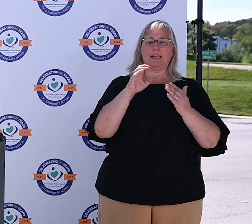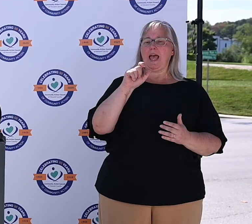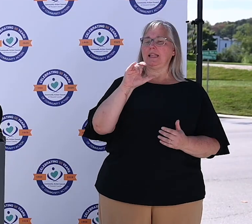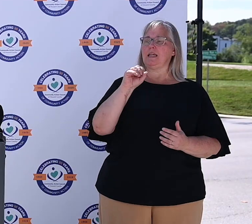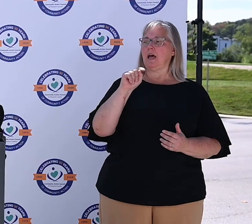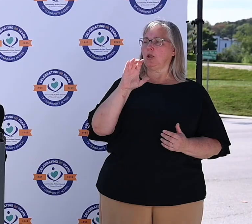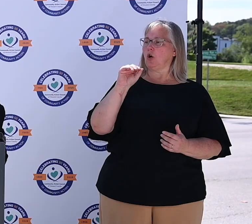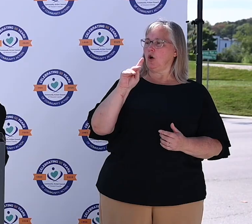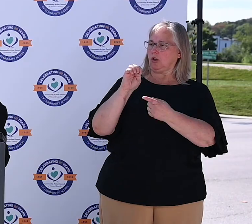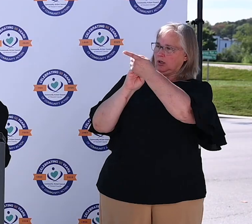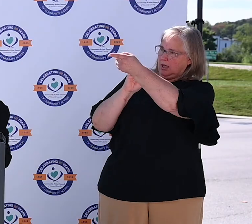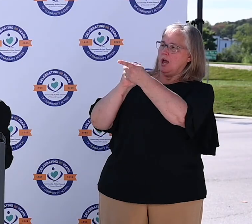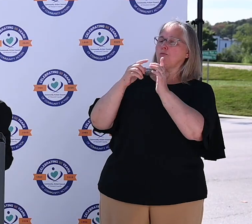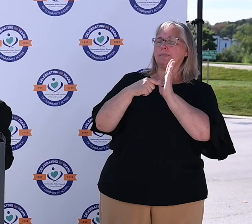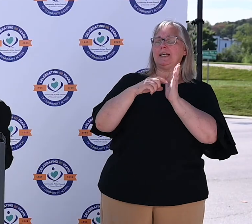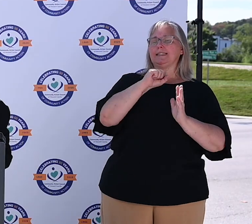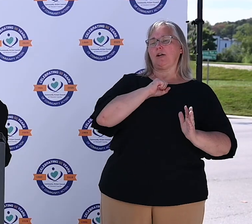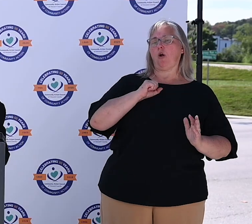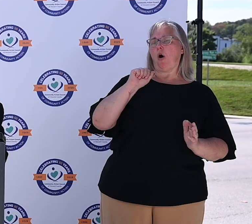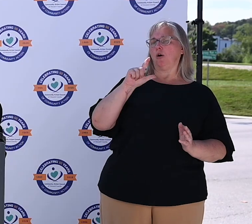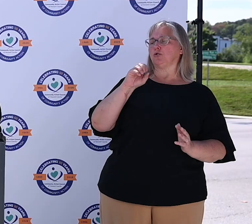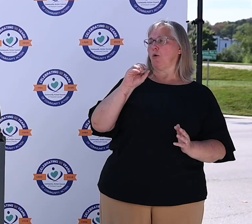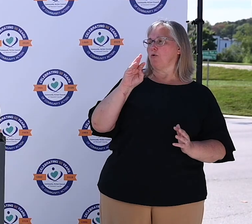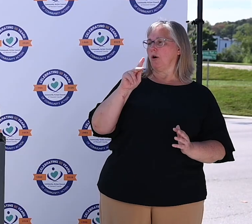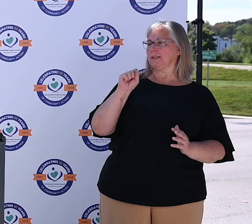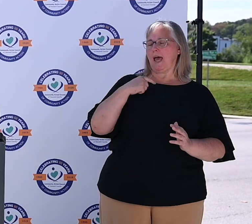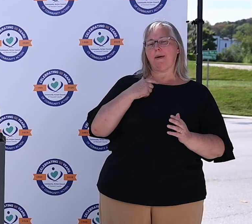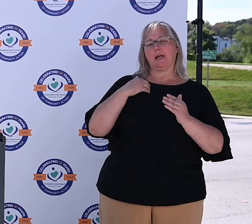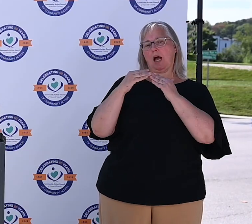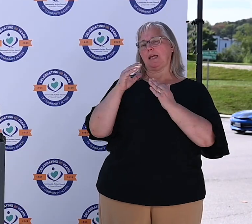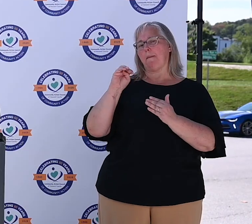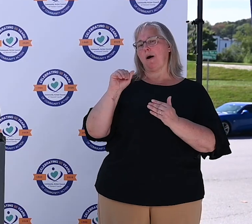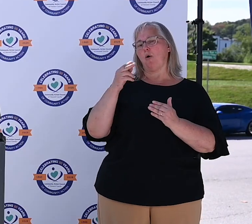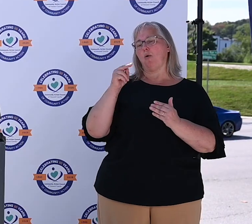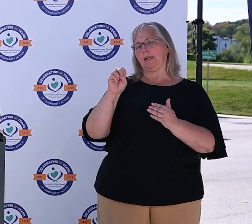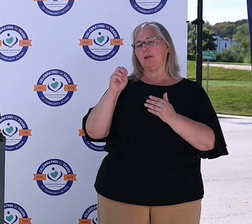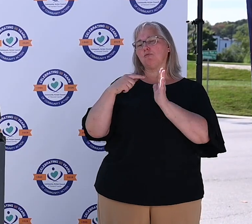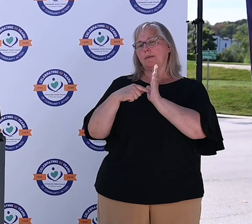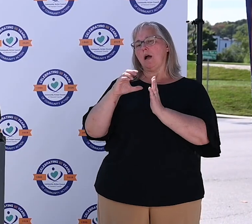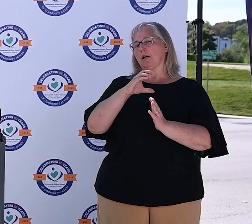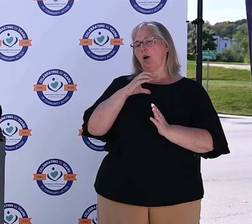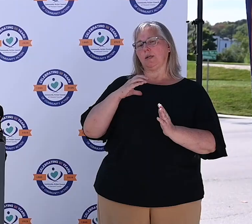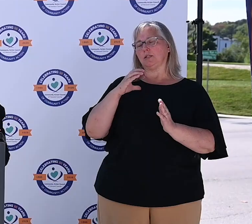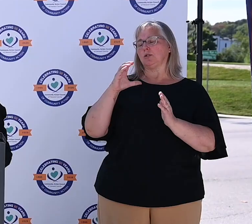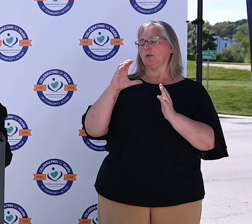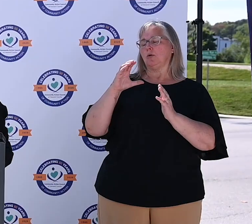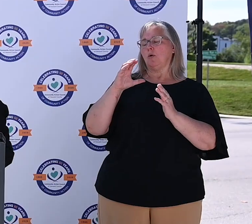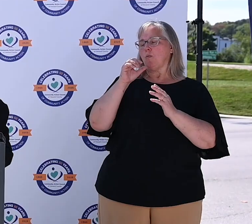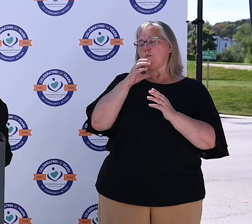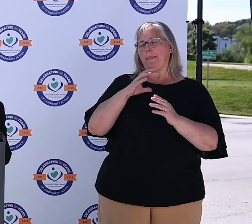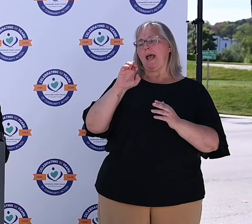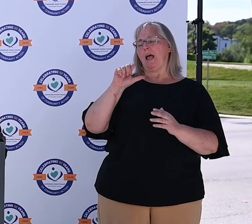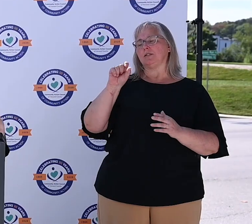representing Senator Also Brooks, as well as my colleague, Kira Mahoney, who you'll hear from in a moment, representing Congresswoman Elfreth. We all do this work